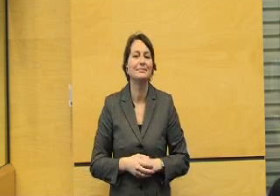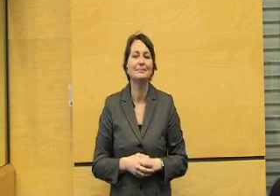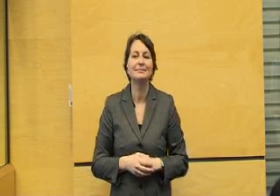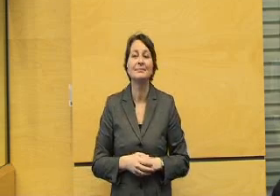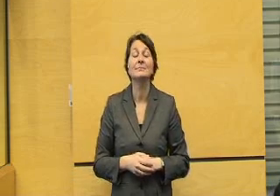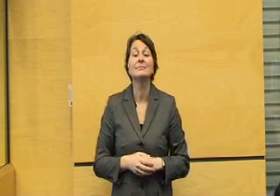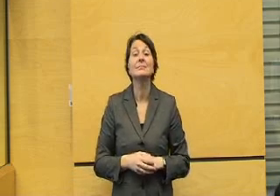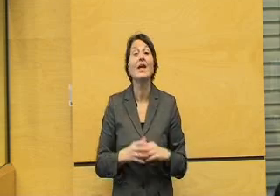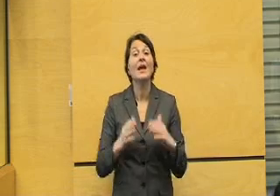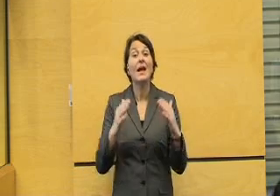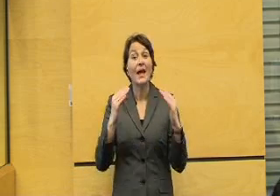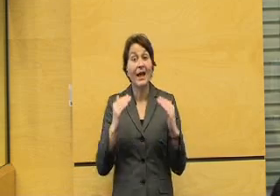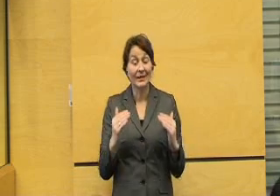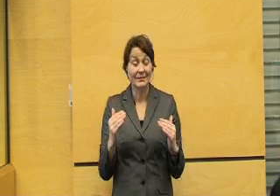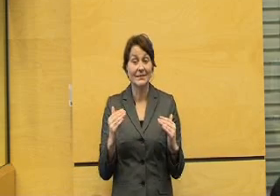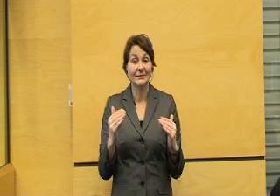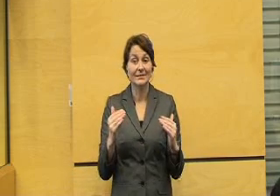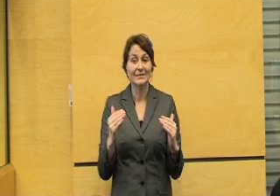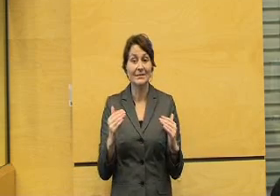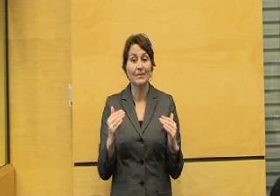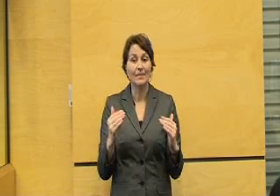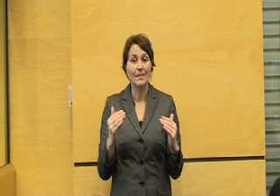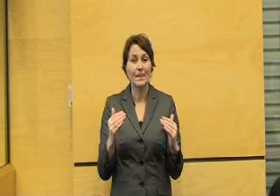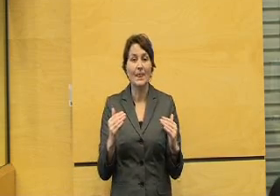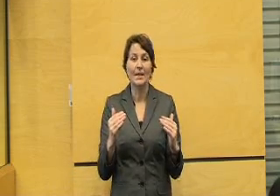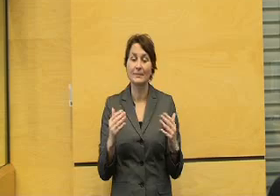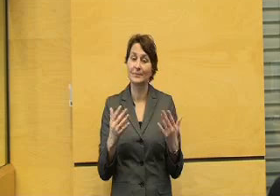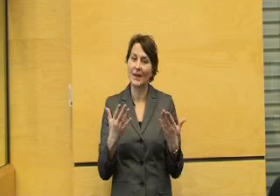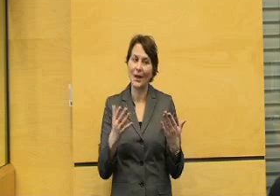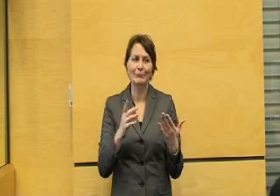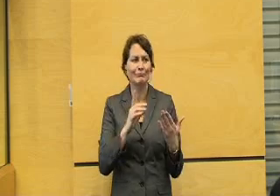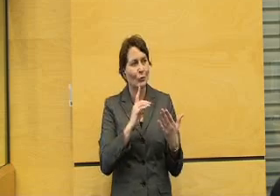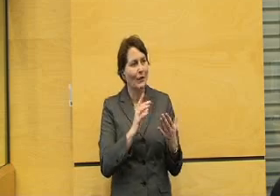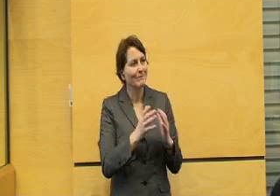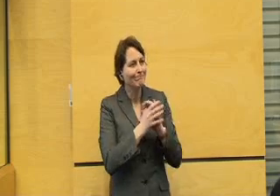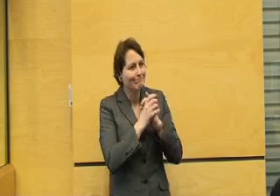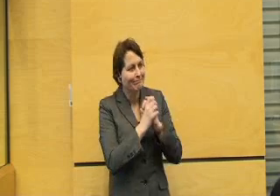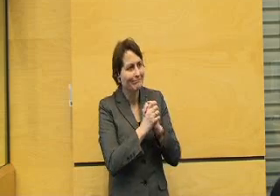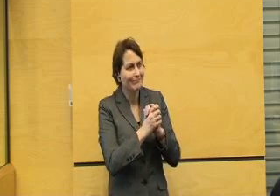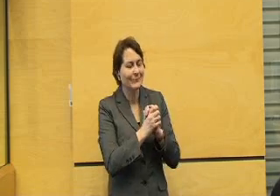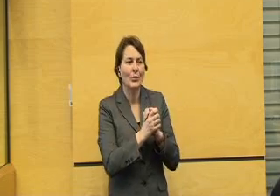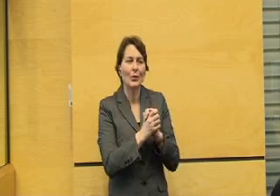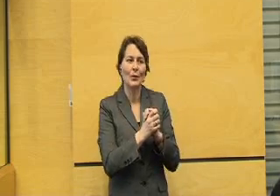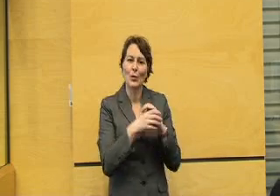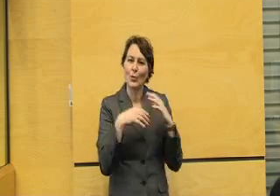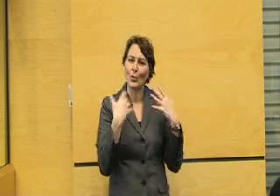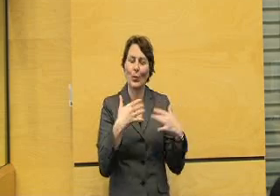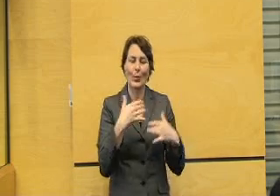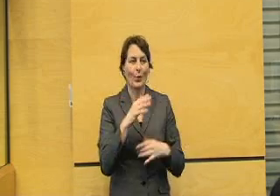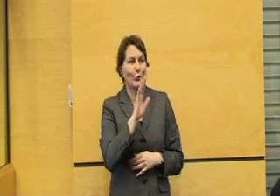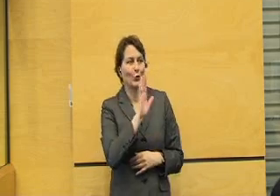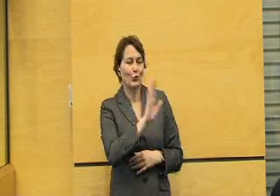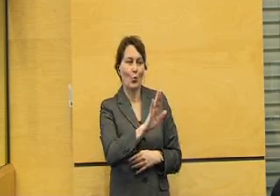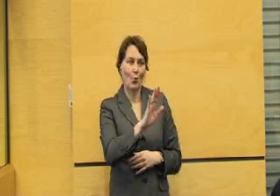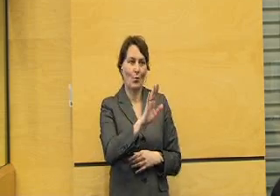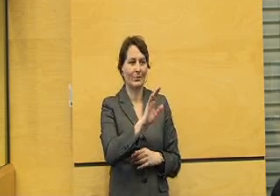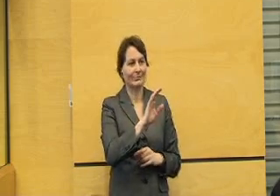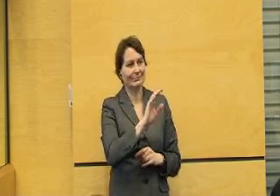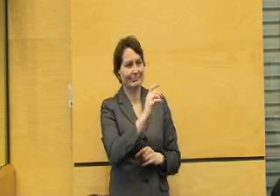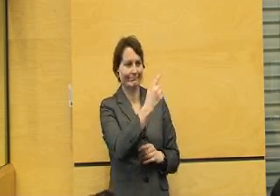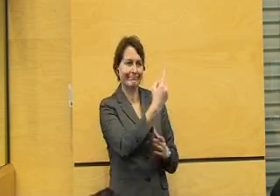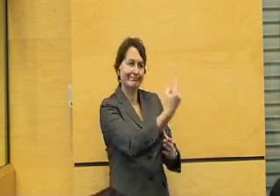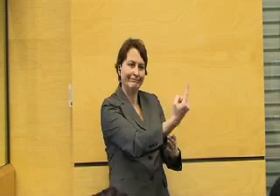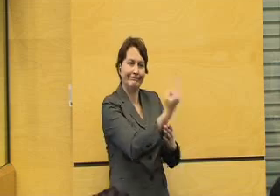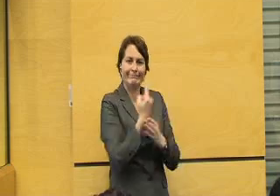And also, I truly congratulate you for the magnificent expert that you have on this committee.